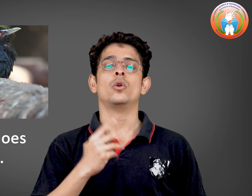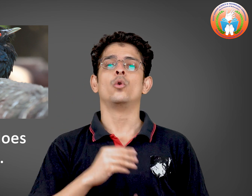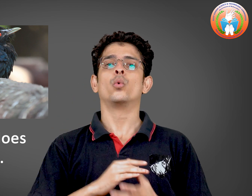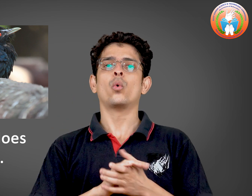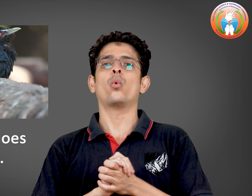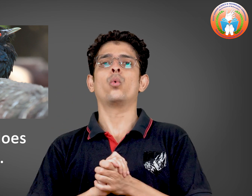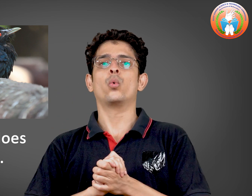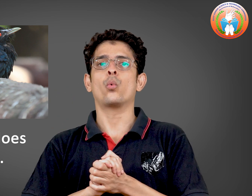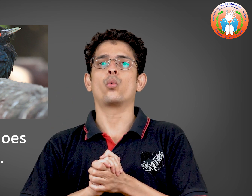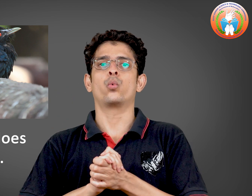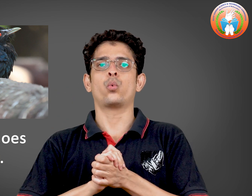coo coo.